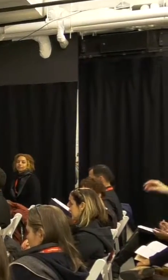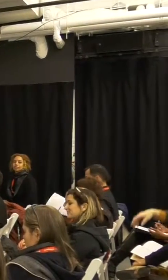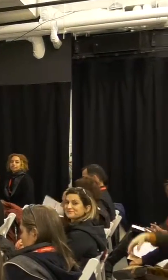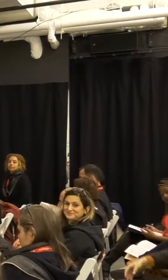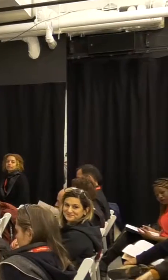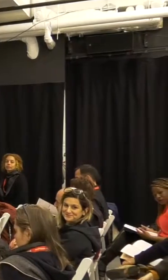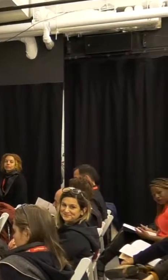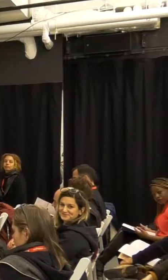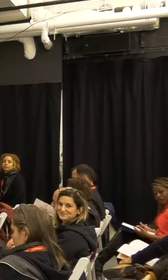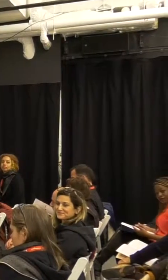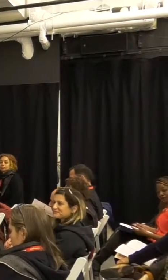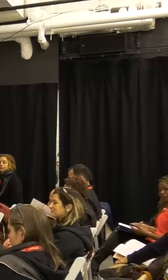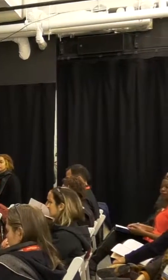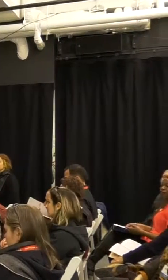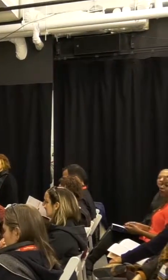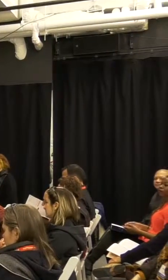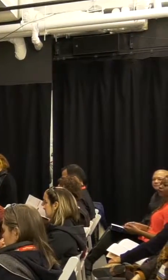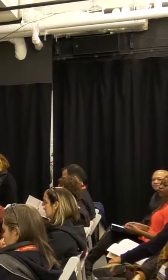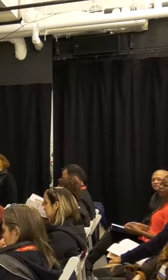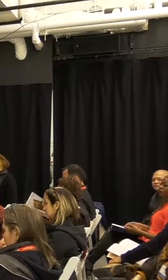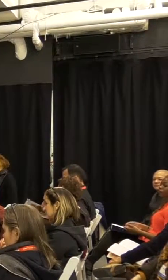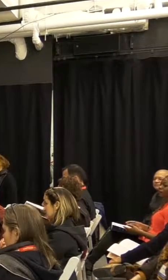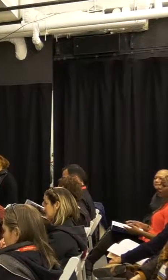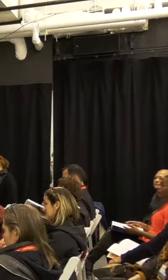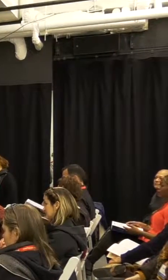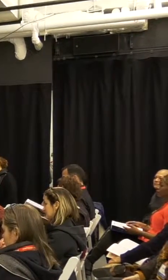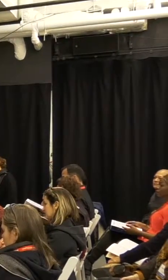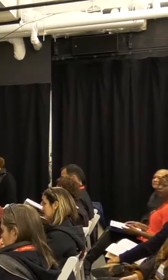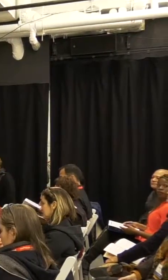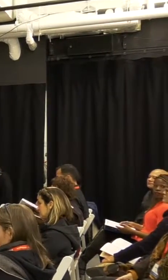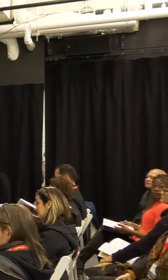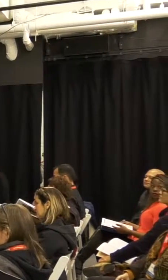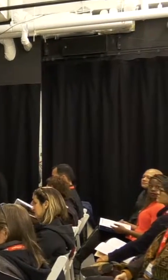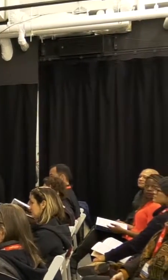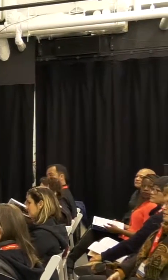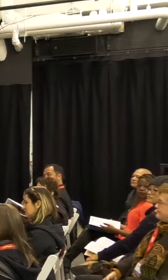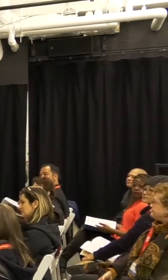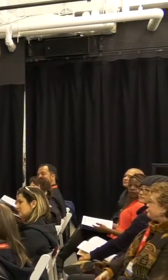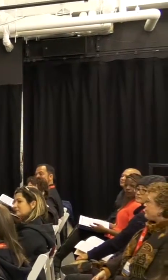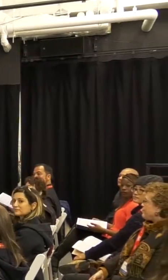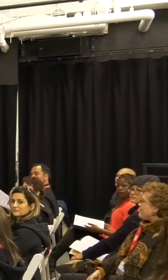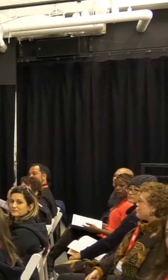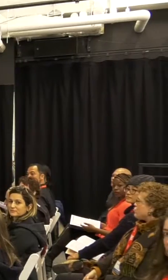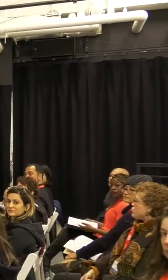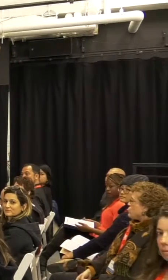Welcome. Any funders of the arts in general but not dance?